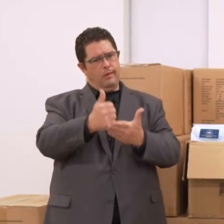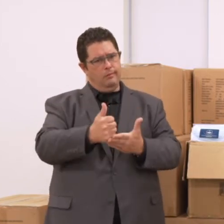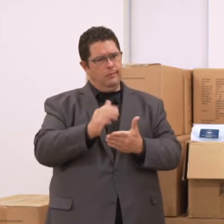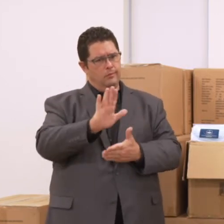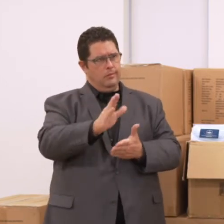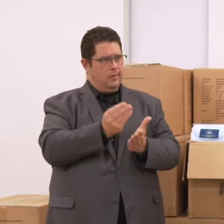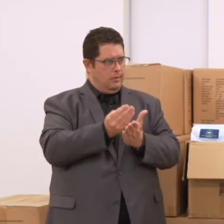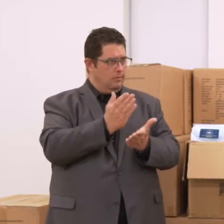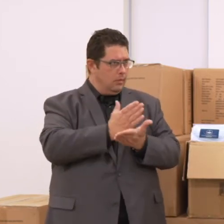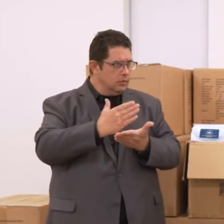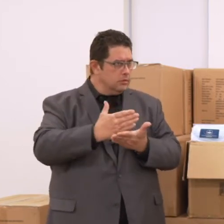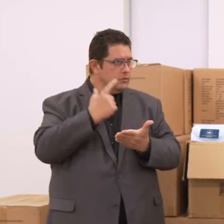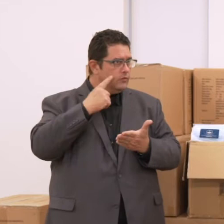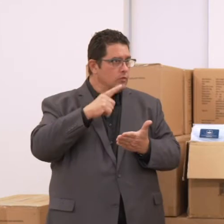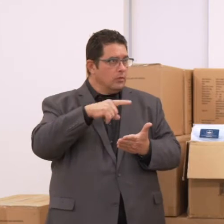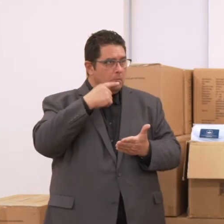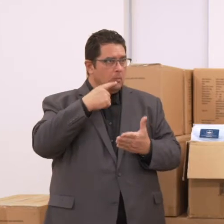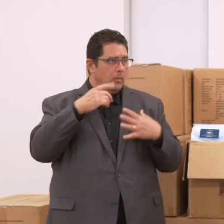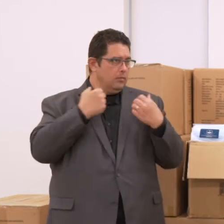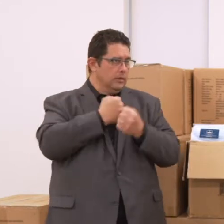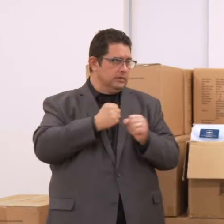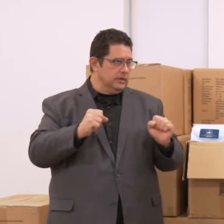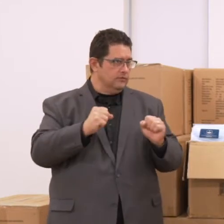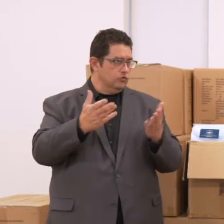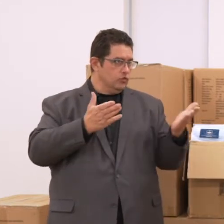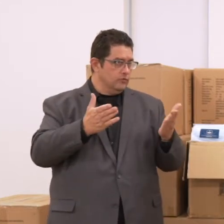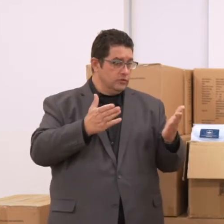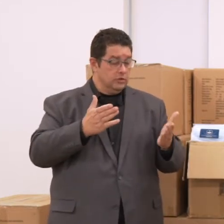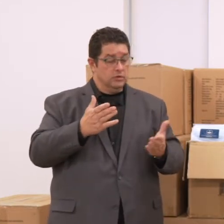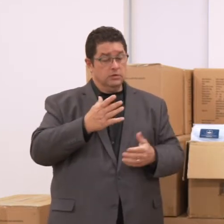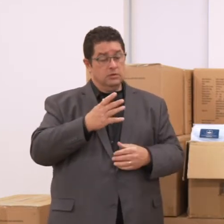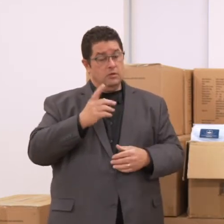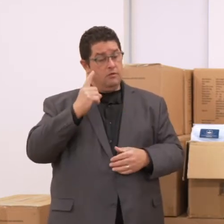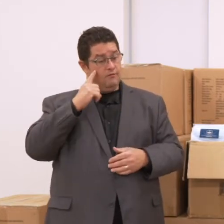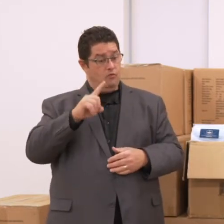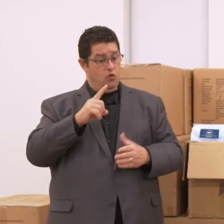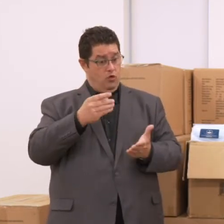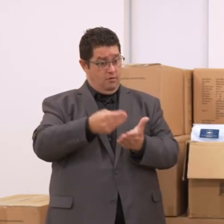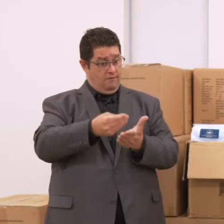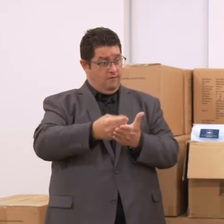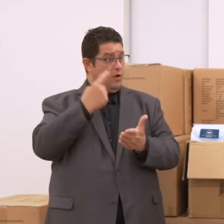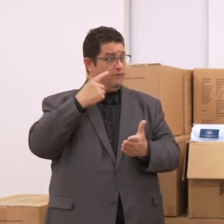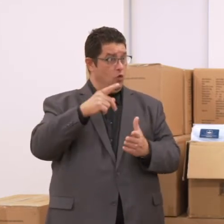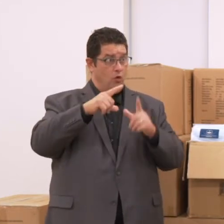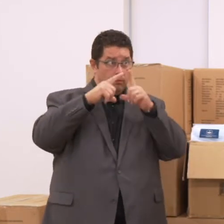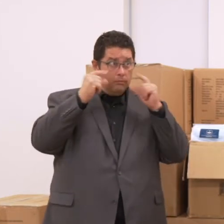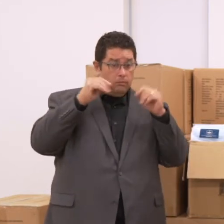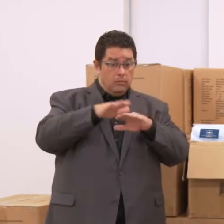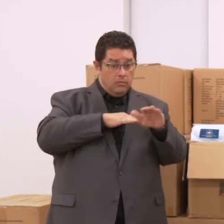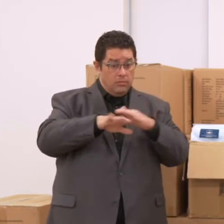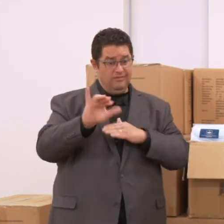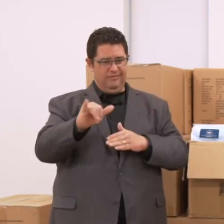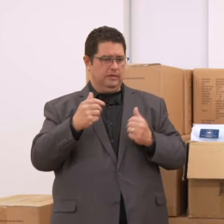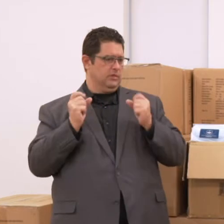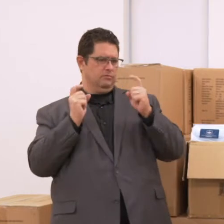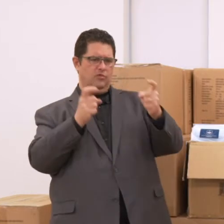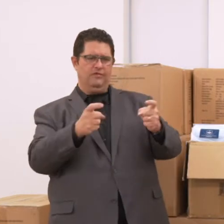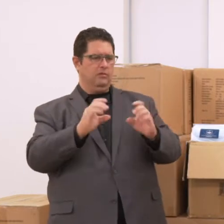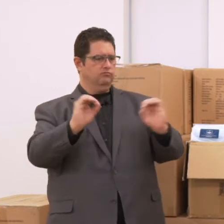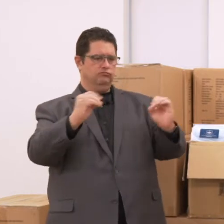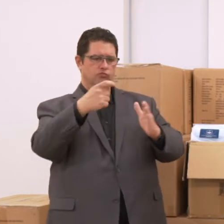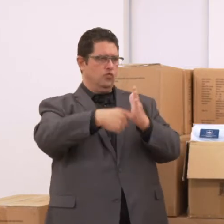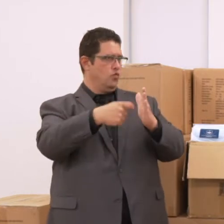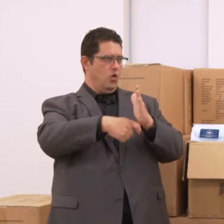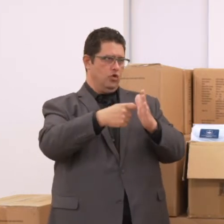their public safety services. But as far as funds for PPE and others, that has been provided at no cost through the